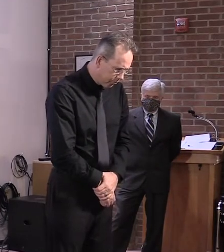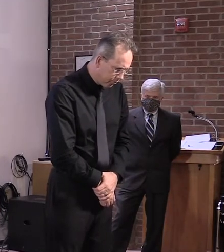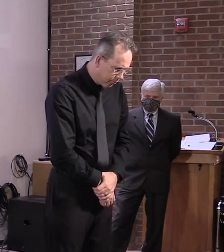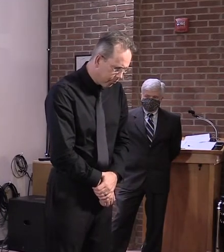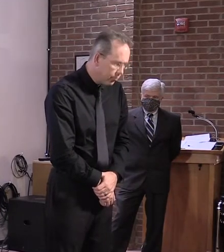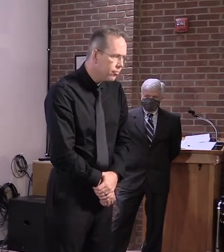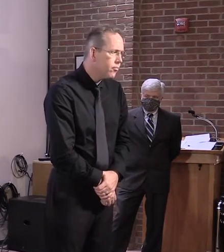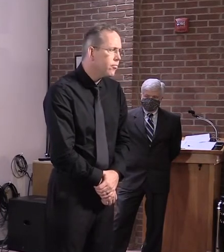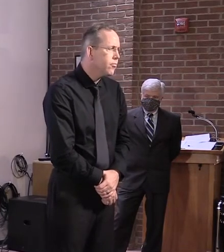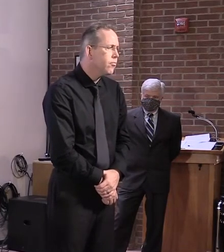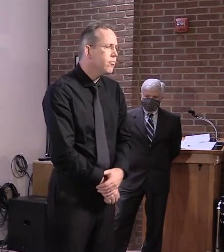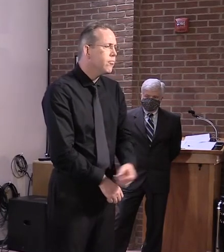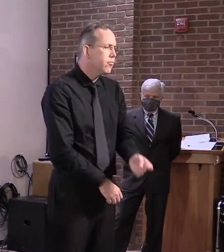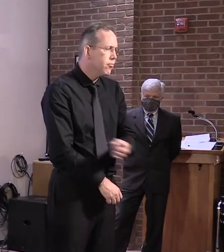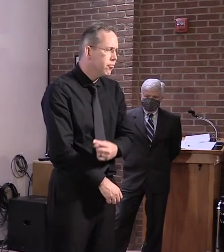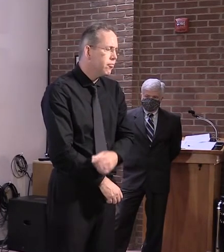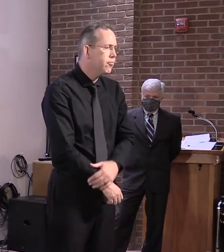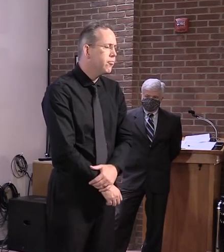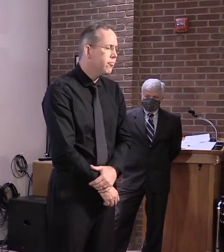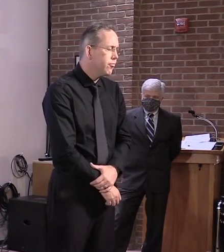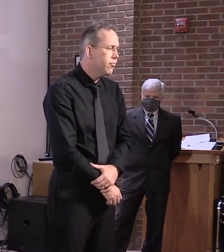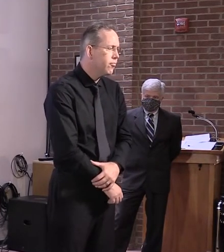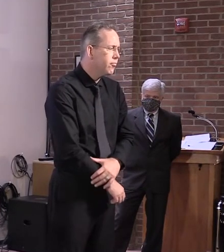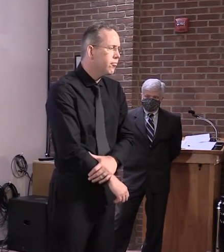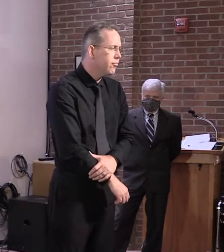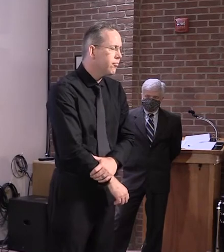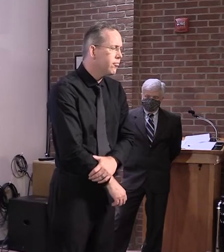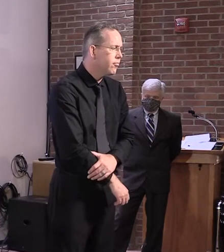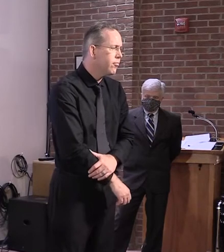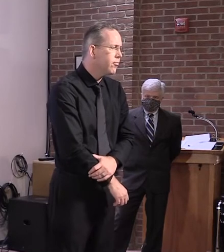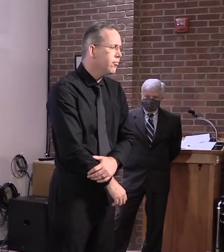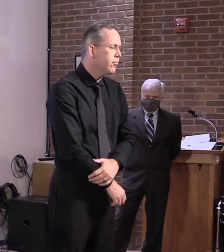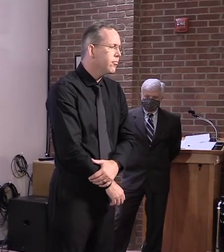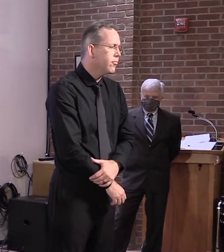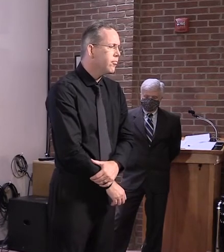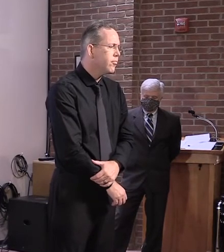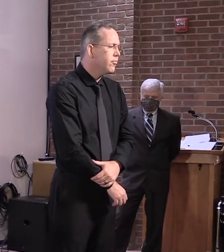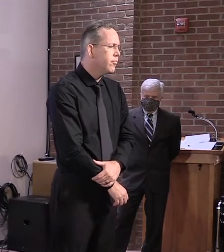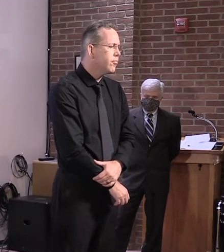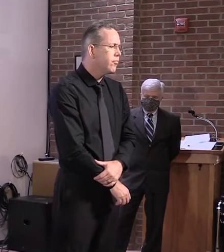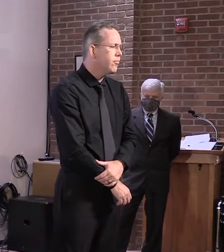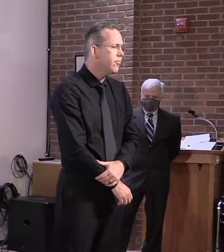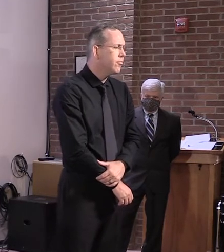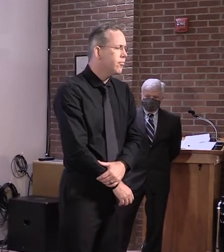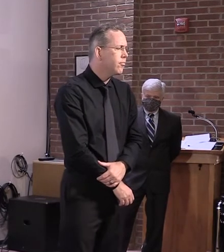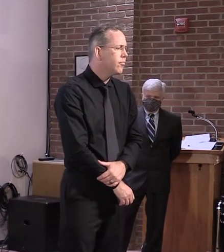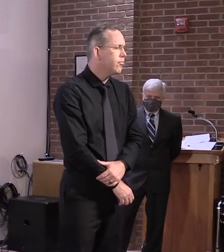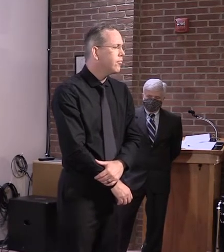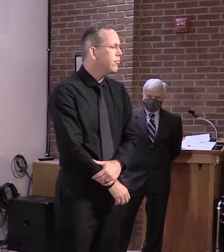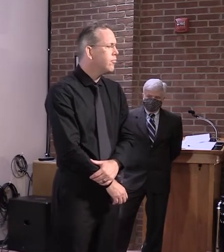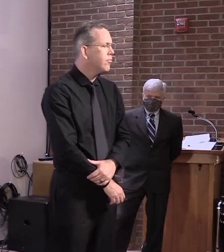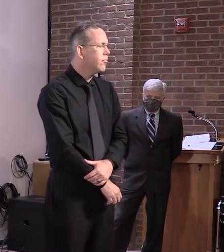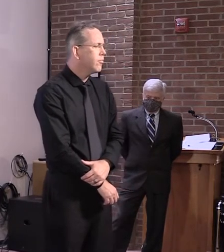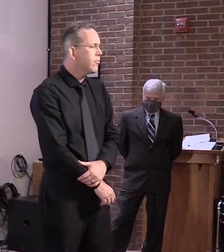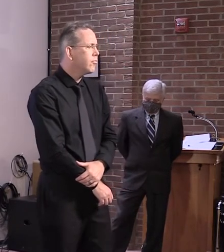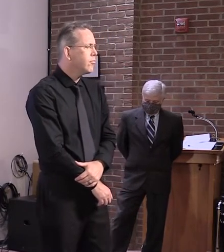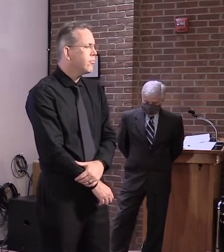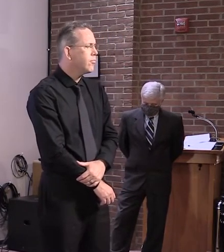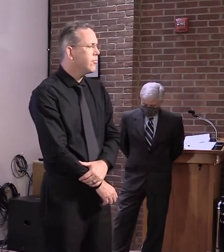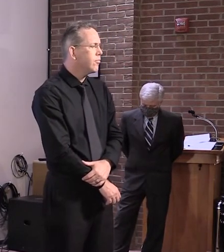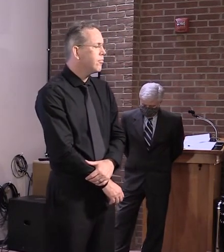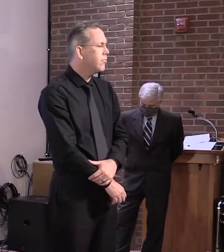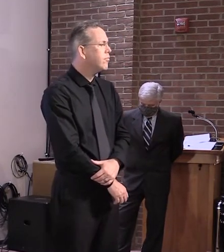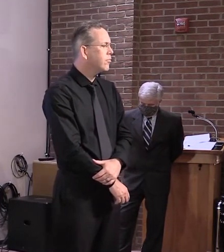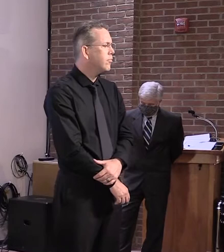Hello, Governor. Secretary Kondo said in a recent op-ed that, quote, widespread voter fraud, including by